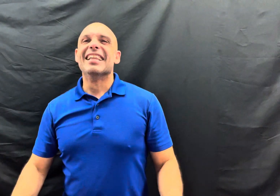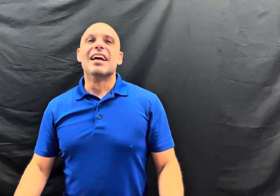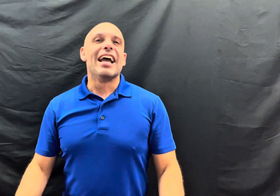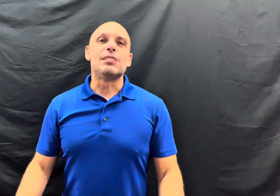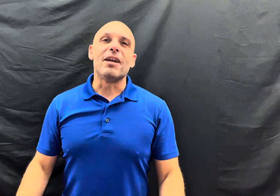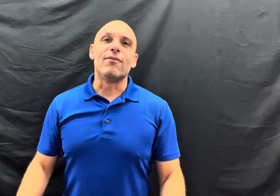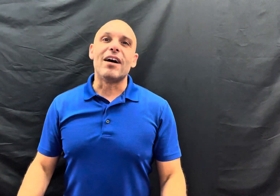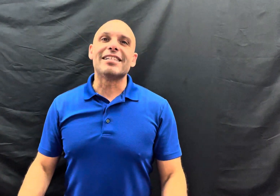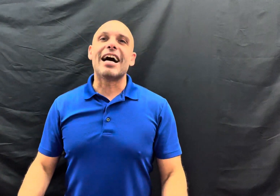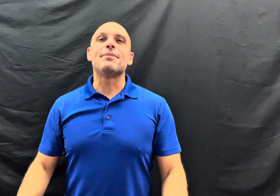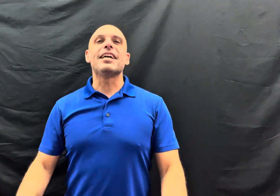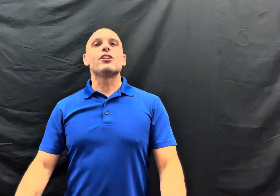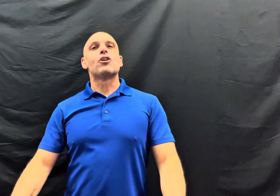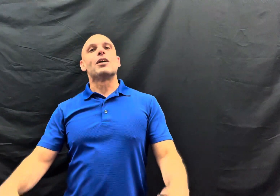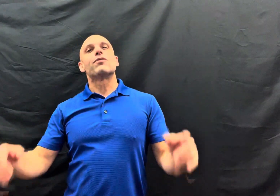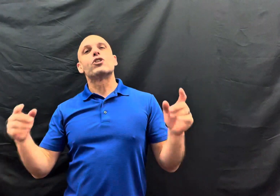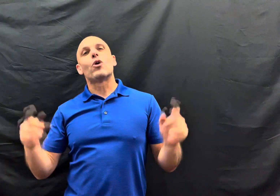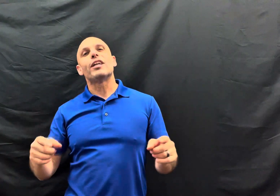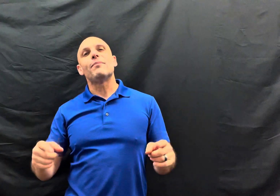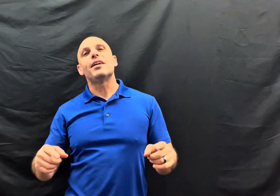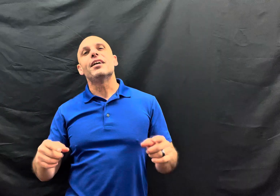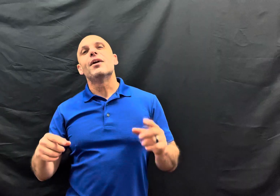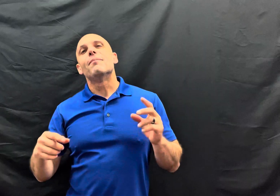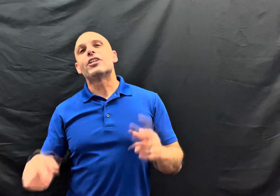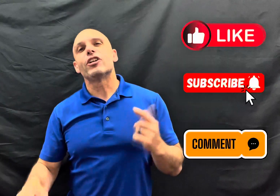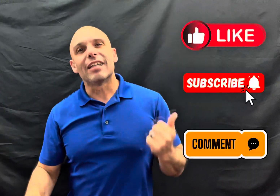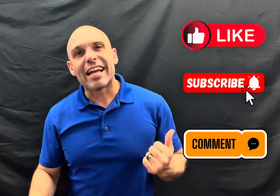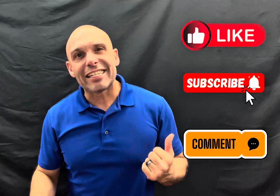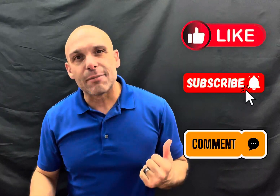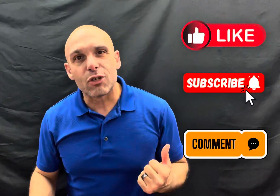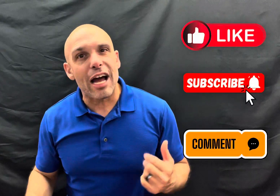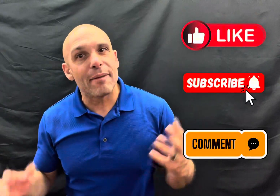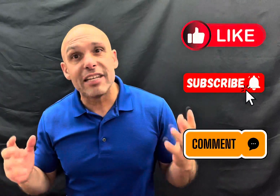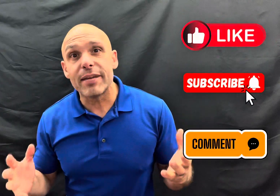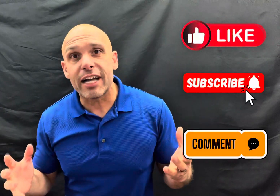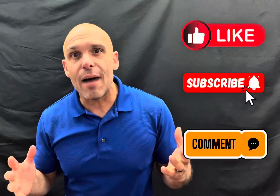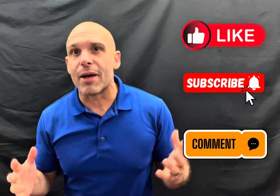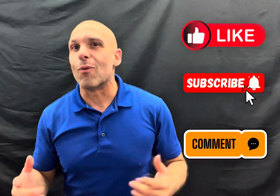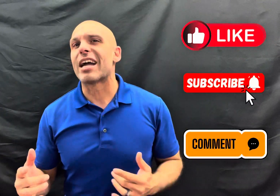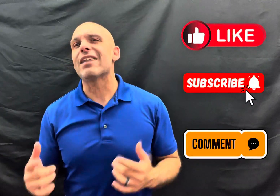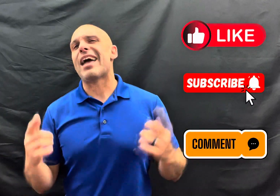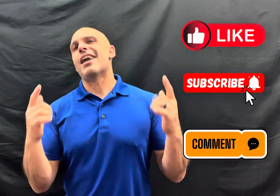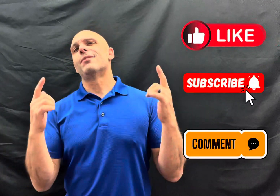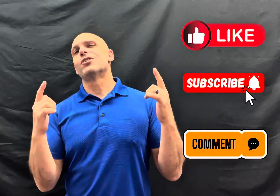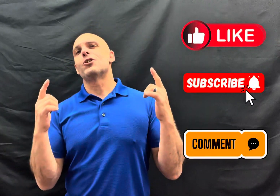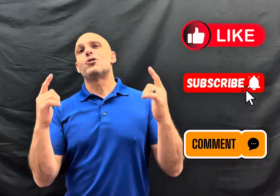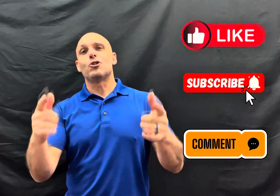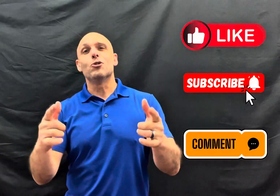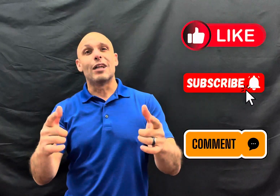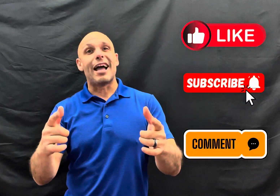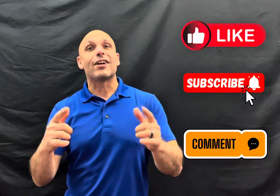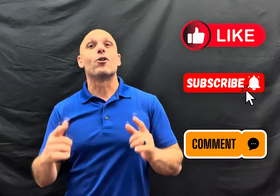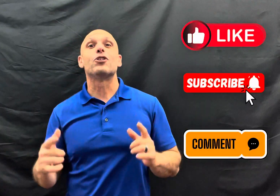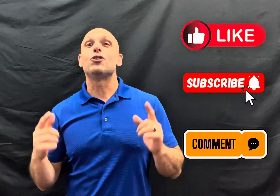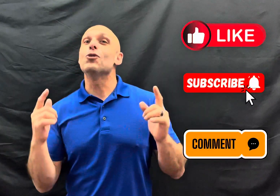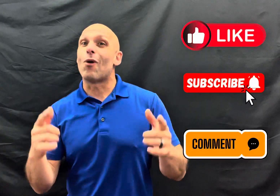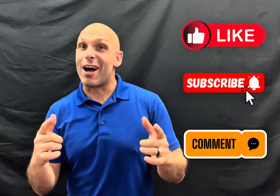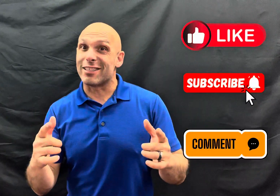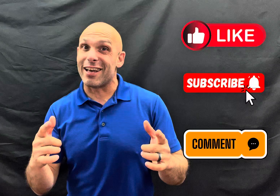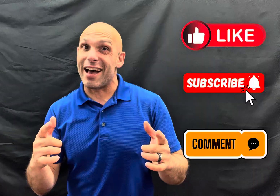It's been a fun time. Thank you so much for joining me. Make sure you like and subscribe and leave me a comment. What kind of animals do you like, or do you want to have,